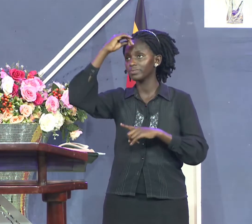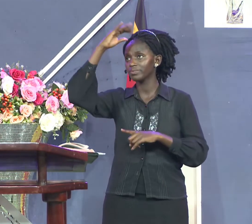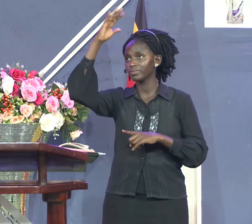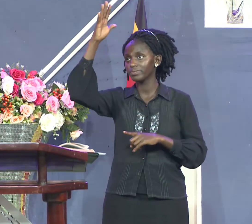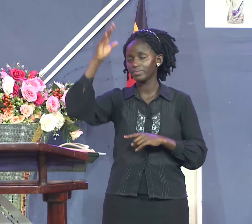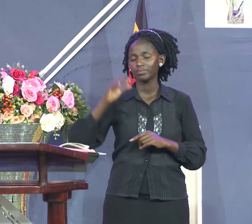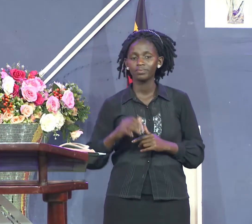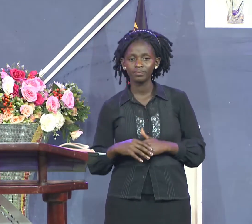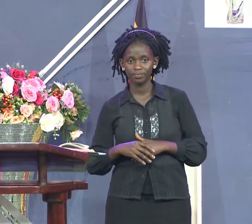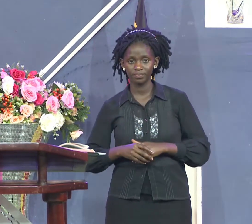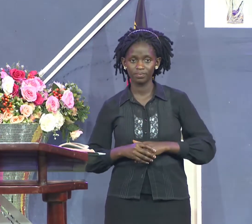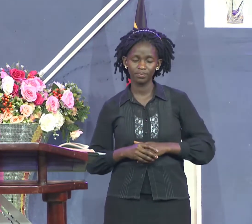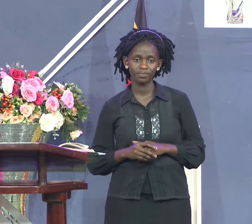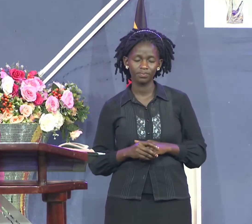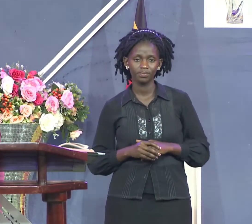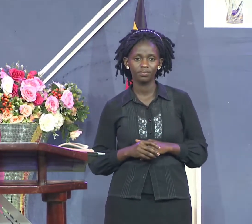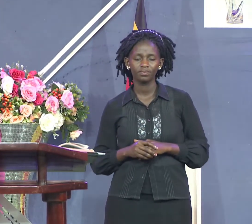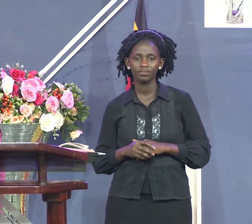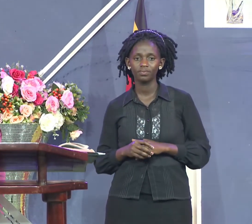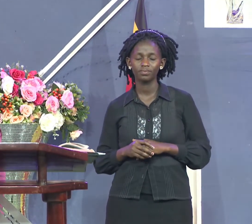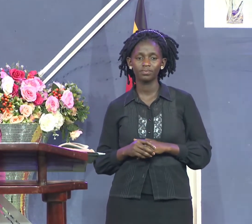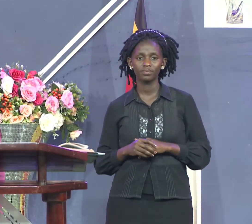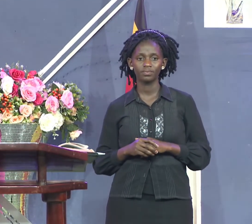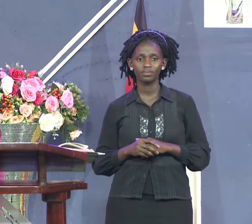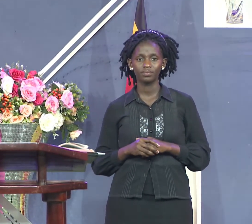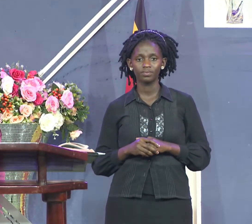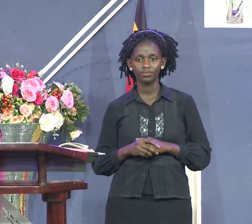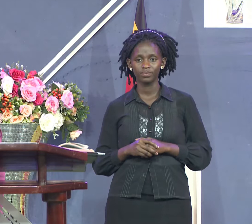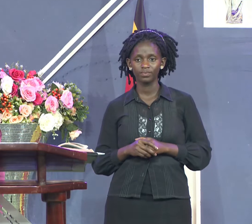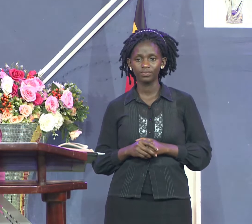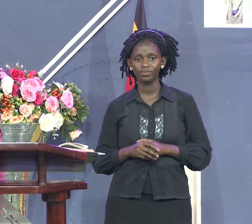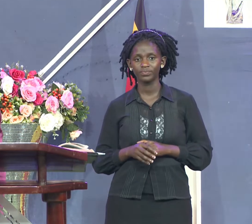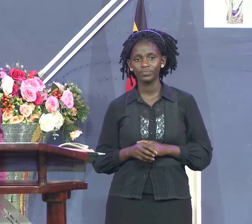We need wisdom that comes from our Father.